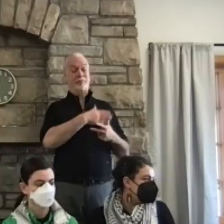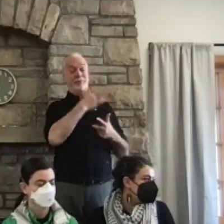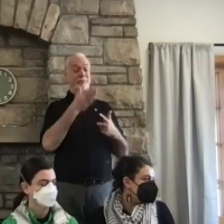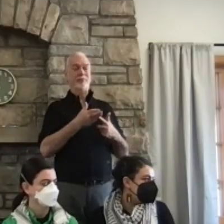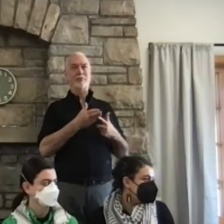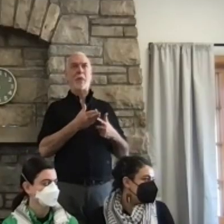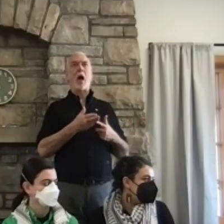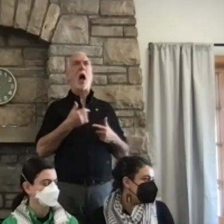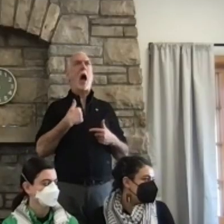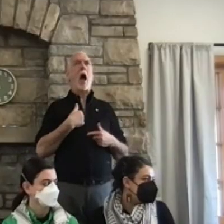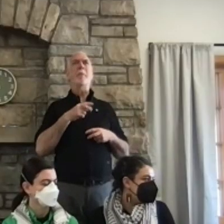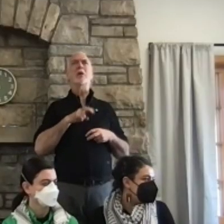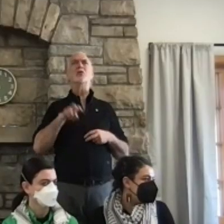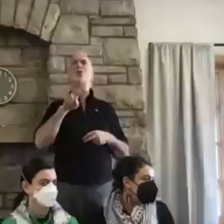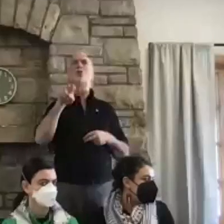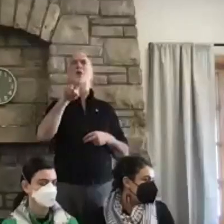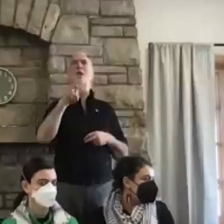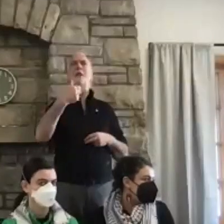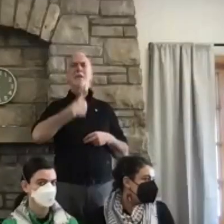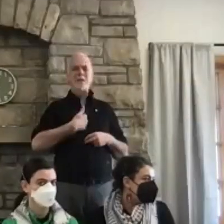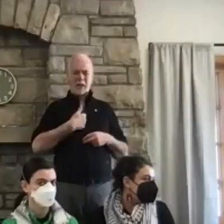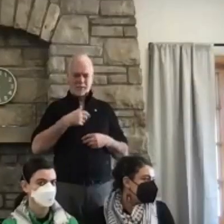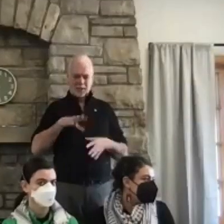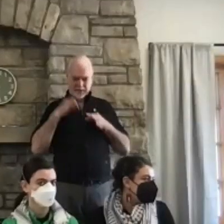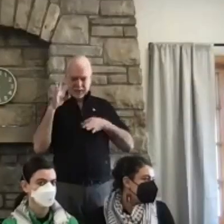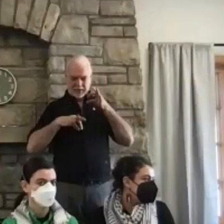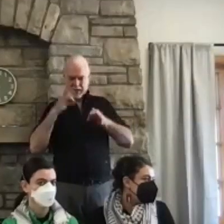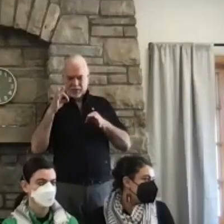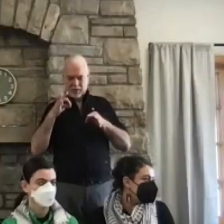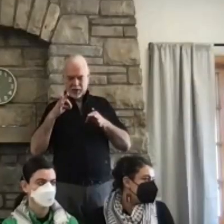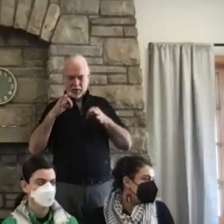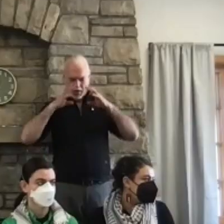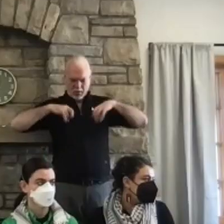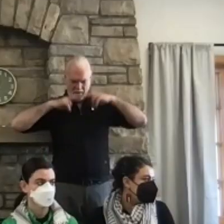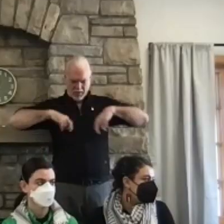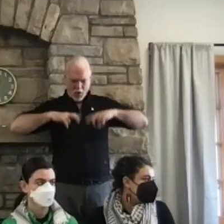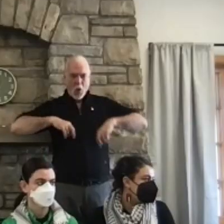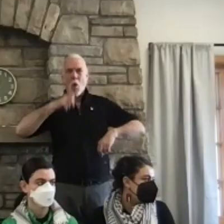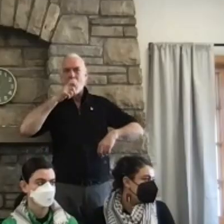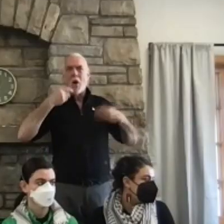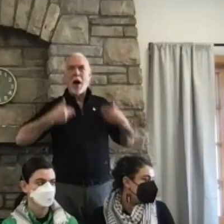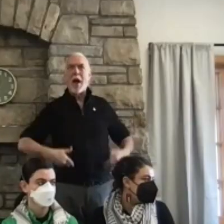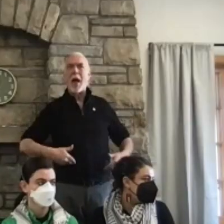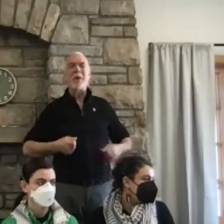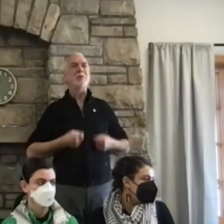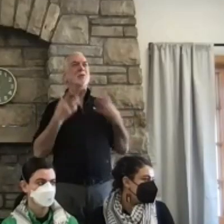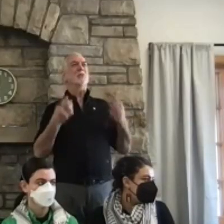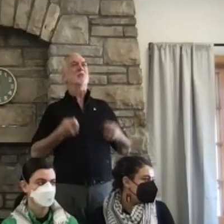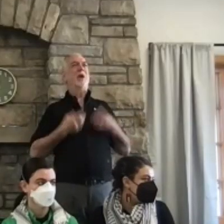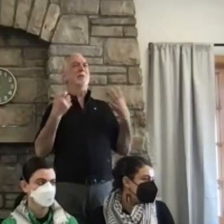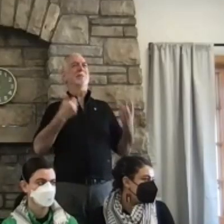of self-discovery or unearthing, really, finding who I am and expressing who I am, and that brings me